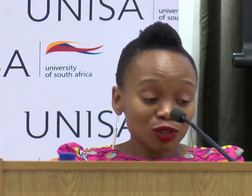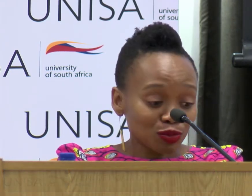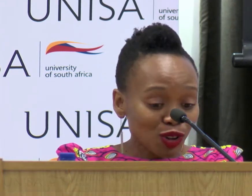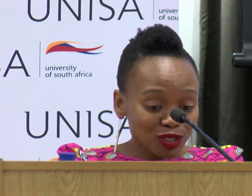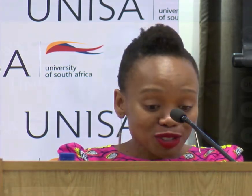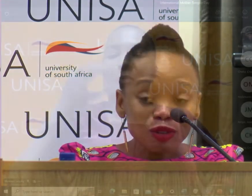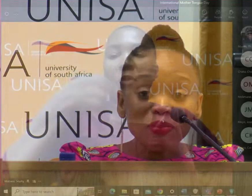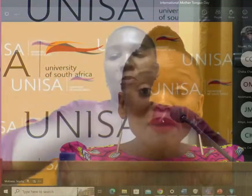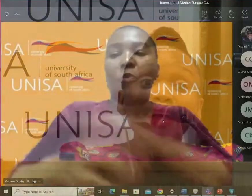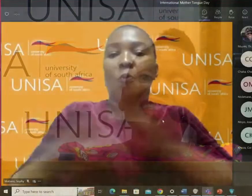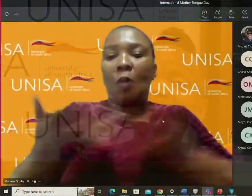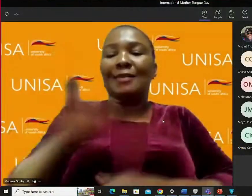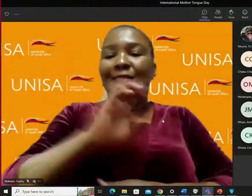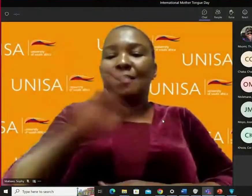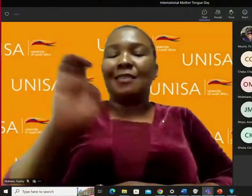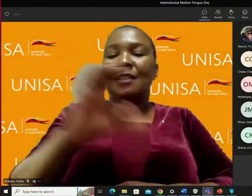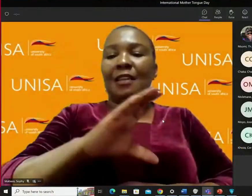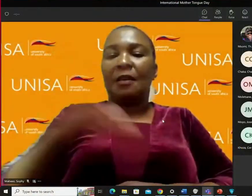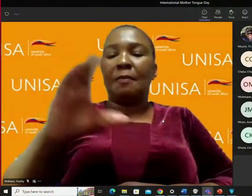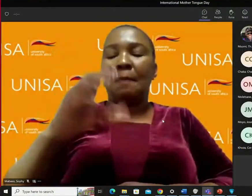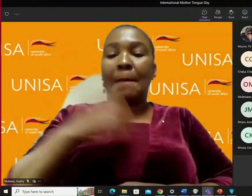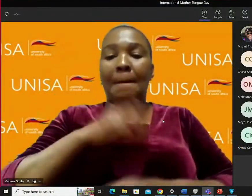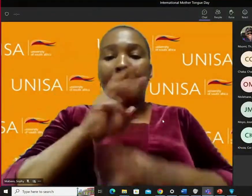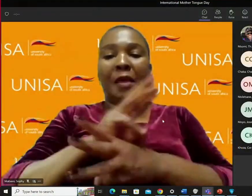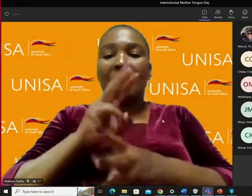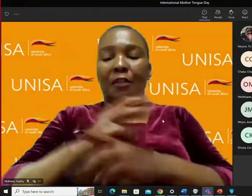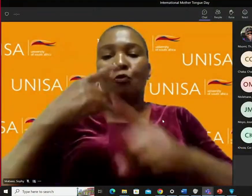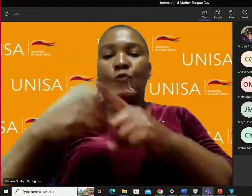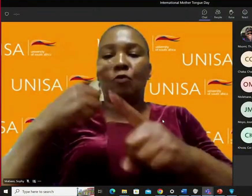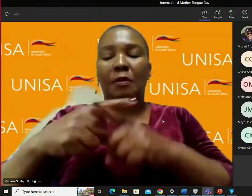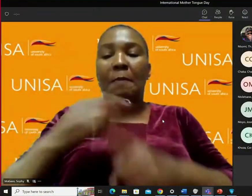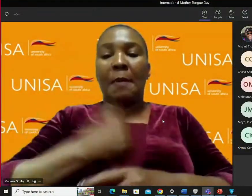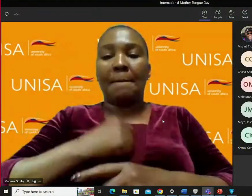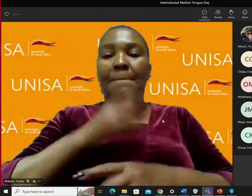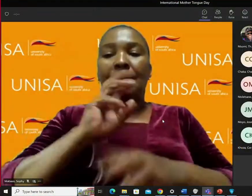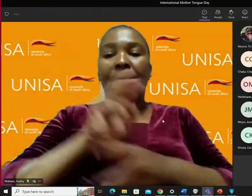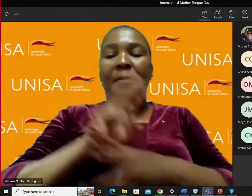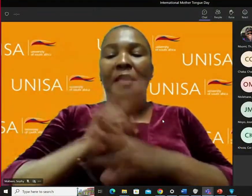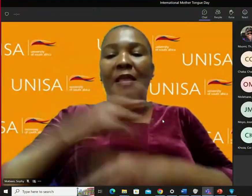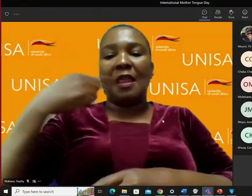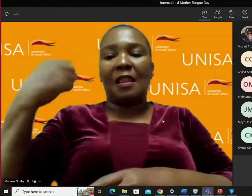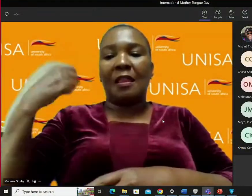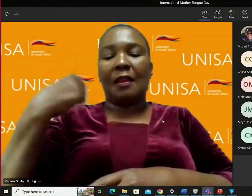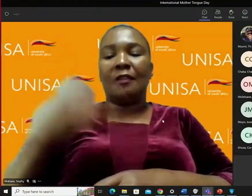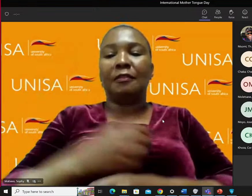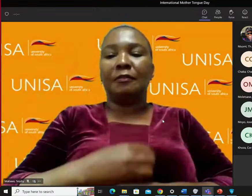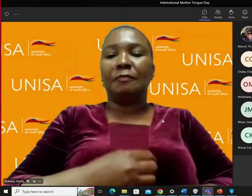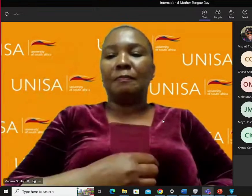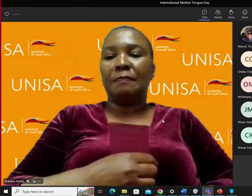mother was Mxhosa, so my mother language is isiXhosa. My earliest memory